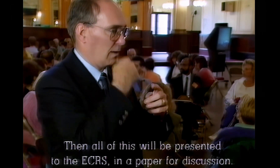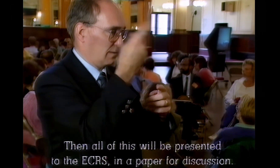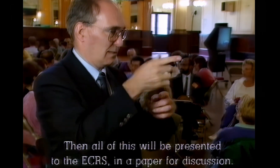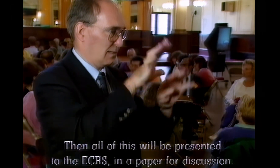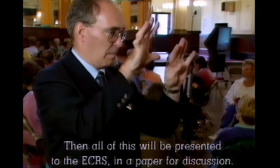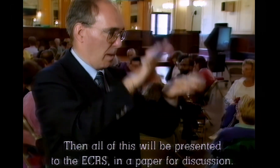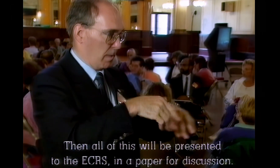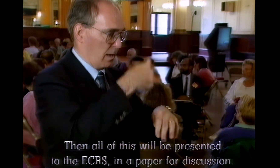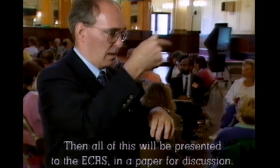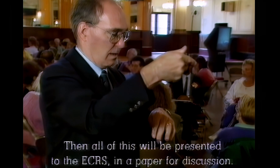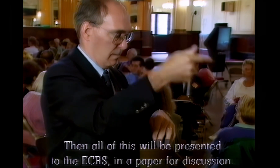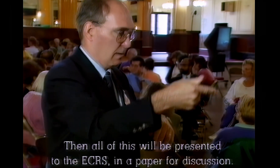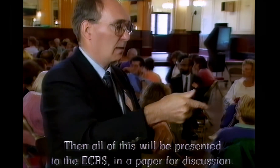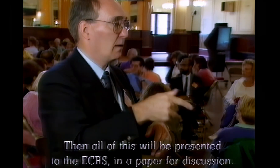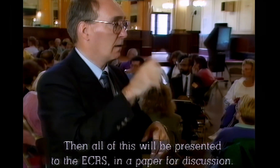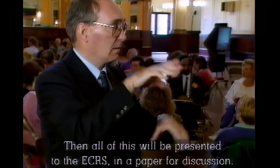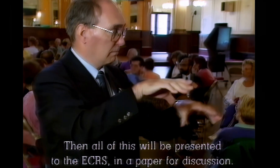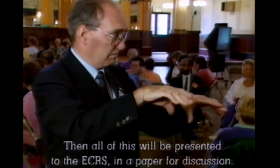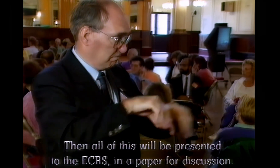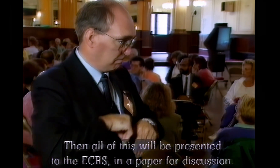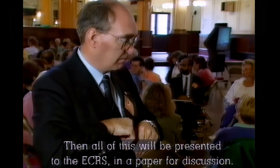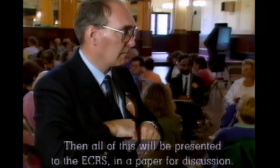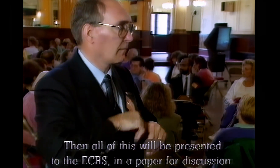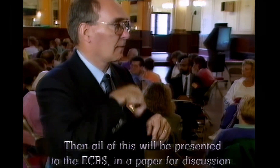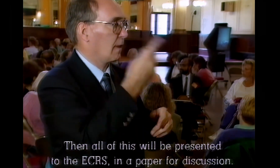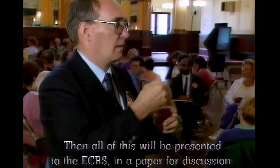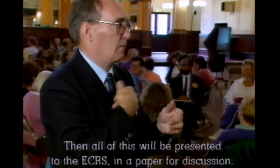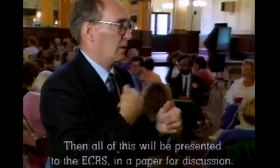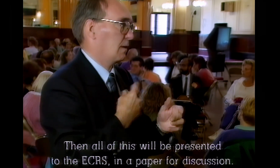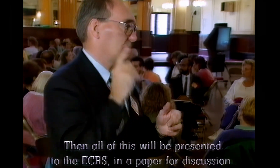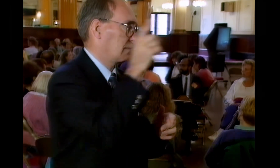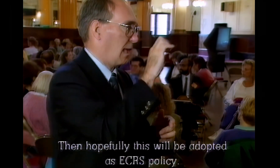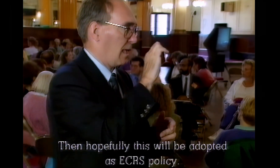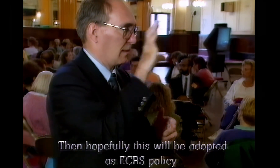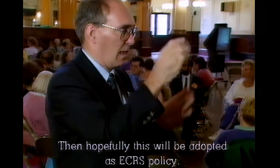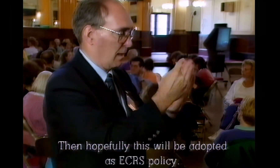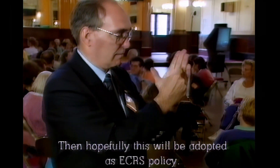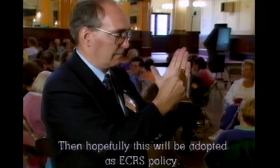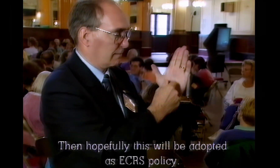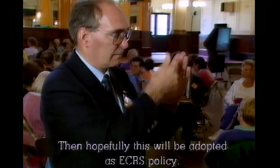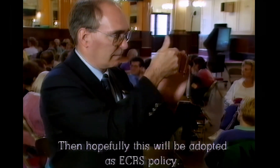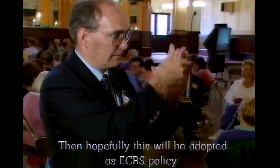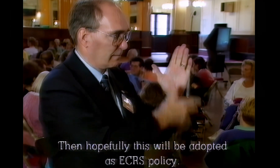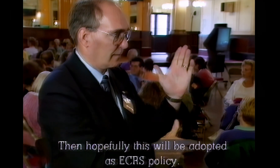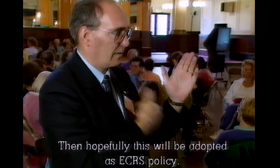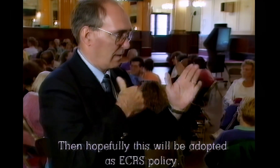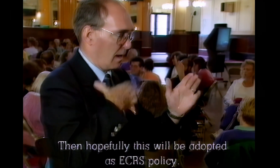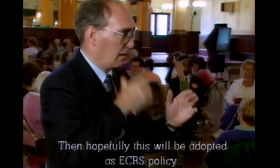to the ECRS for discussion in a paper. And then hopefully this will be adopted as ECRS policy.